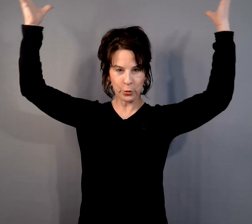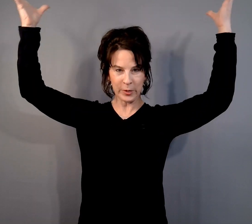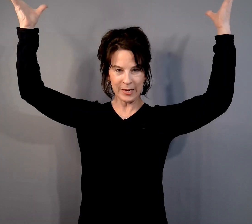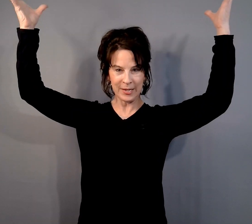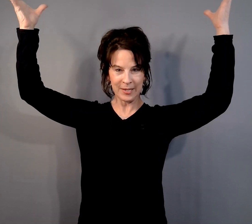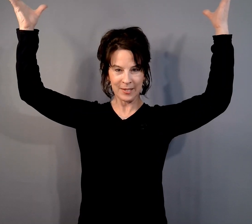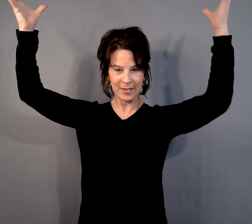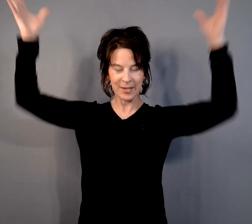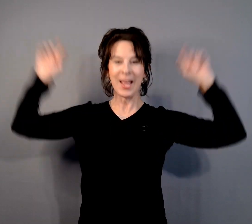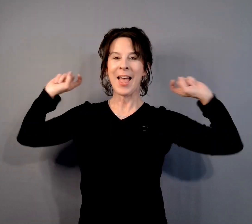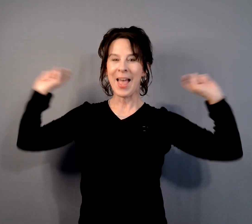3.